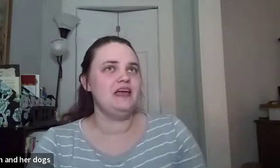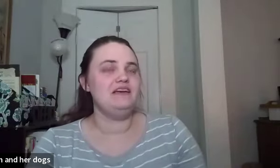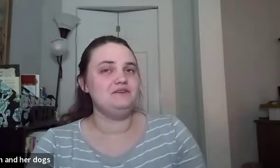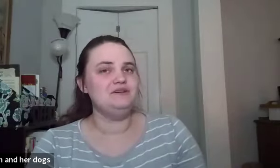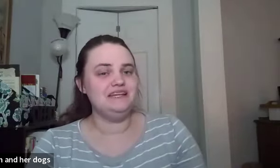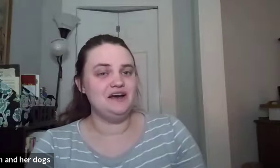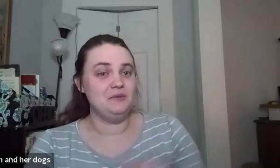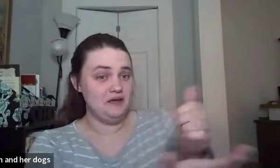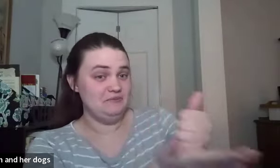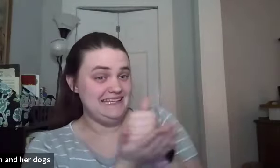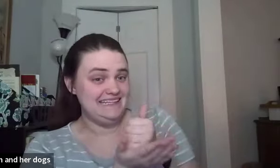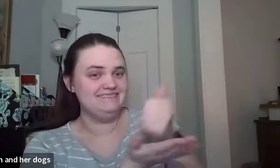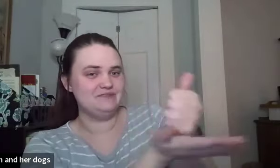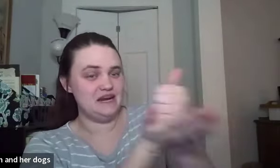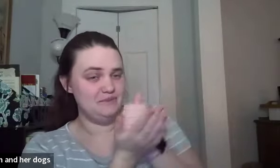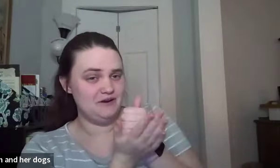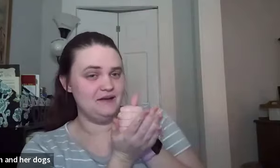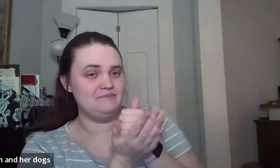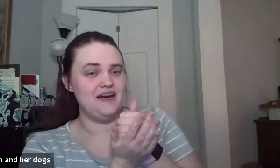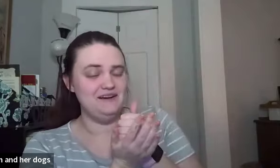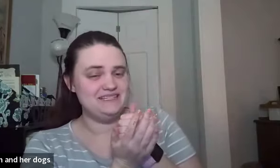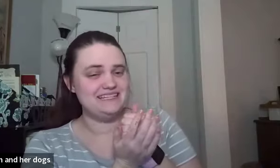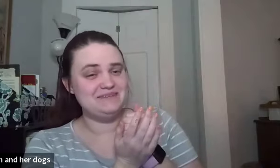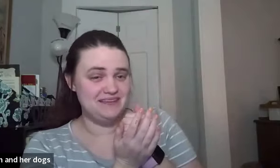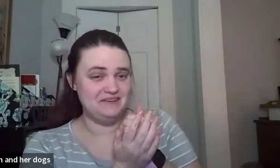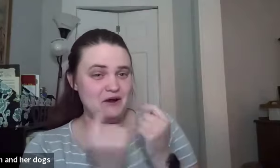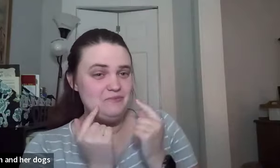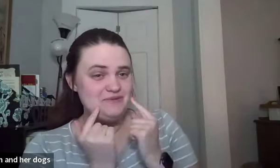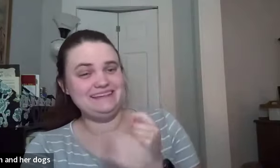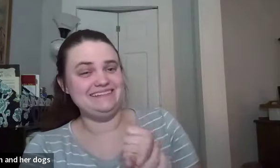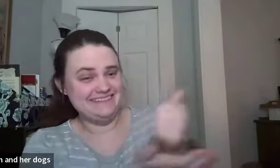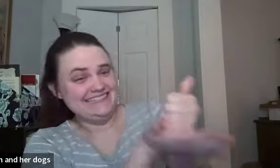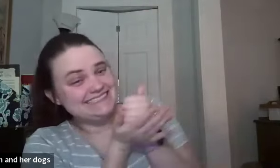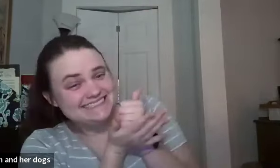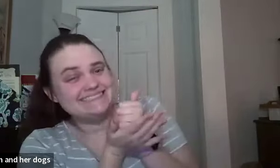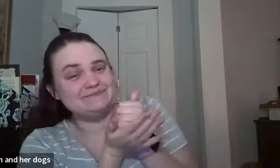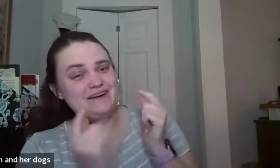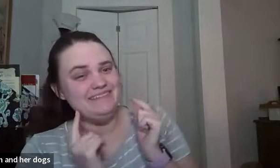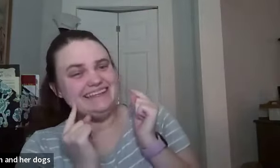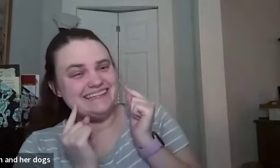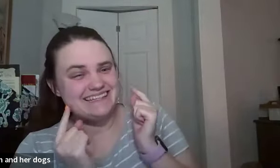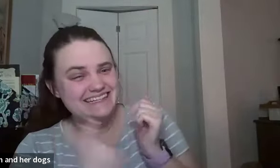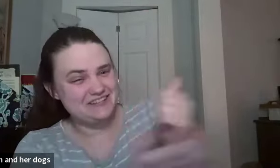if you need help me with that eyebrow up. I always like to end my little help me with, like, a little, like, smile, like, "Yes, I need your